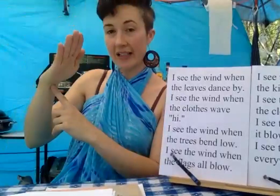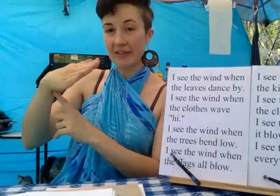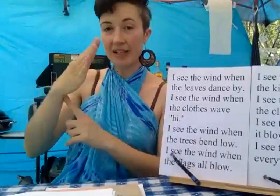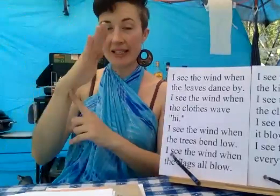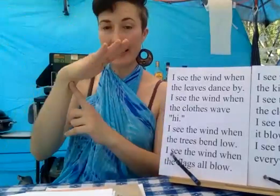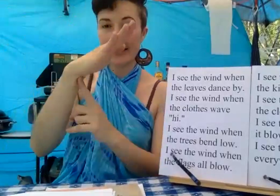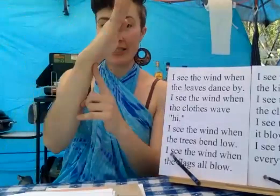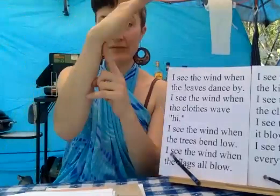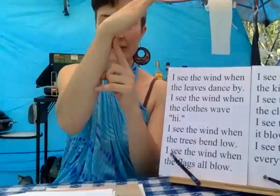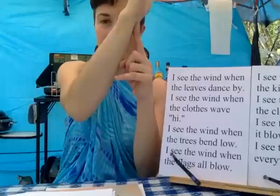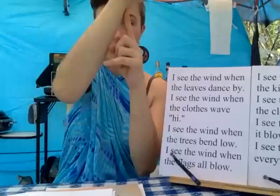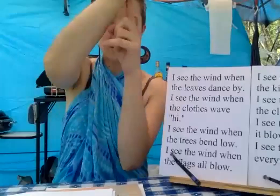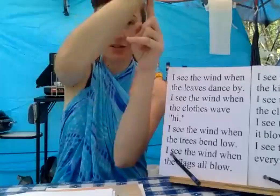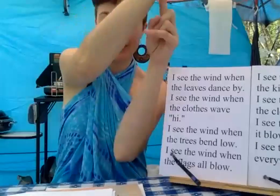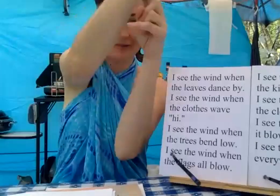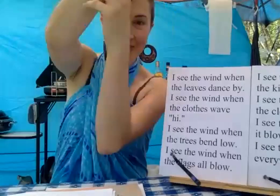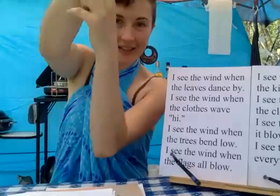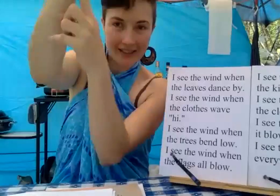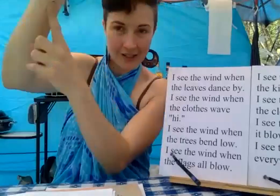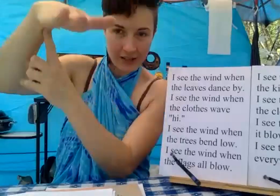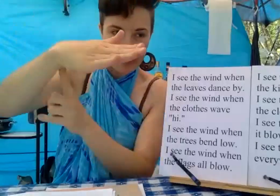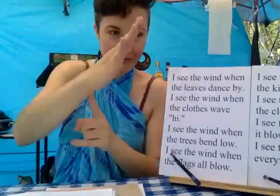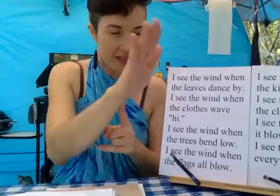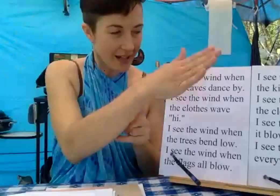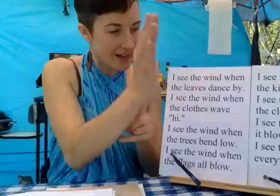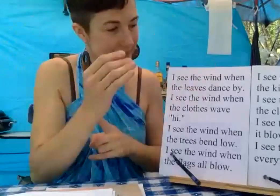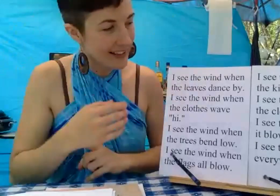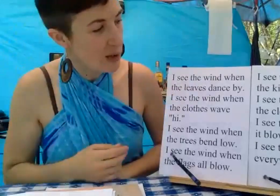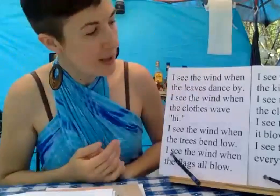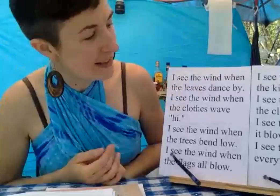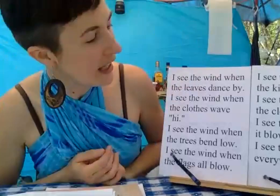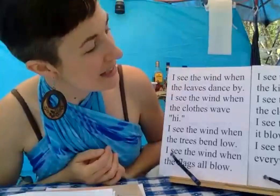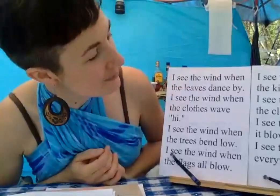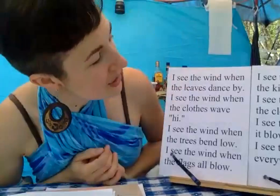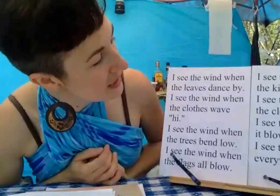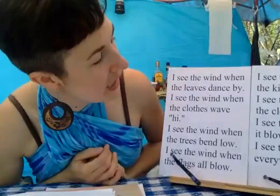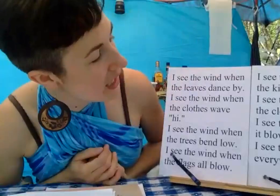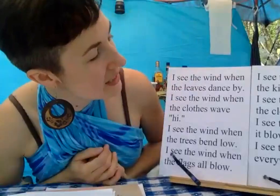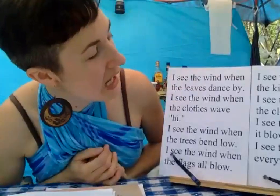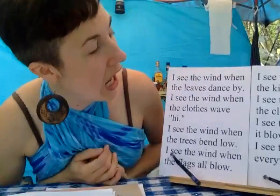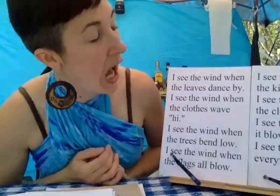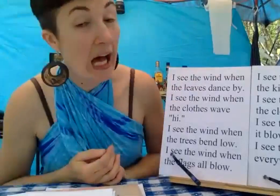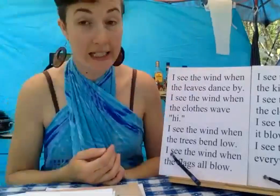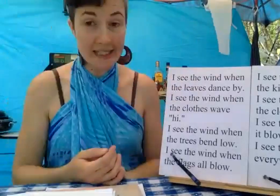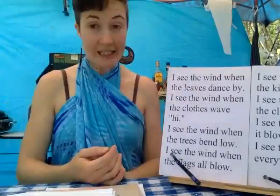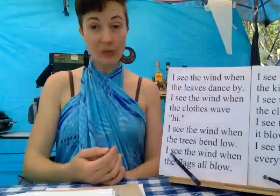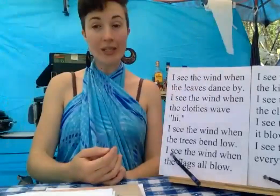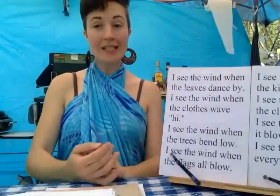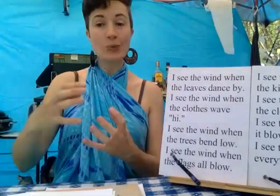at the wrist. And you want to kind of show your kite flying high. When the kites fly high, I see the wind when